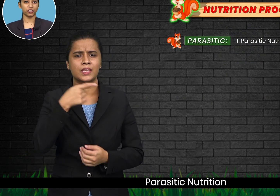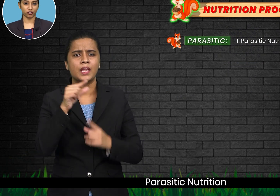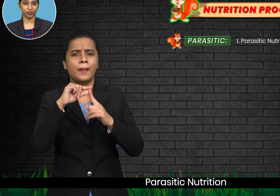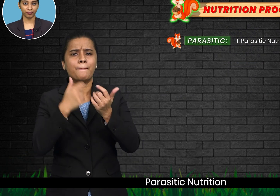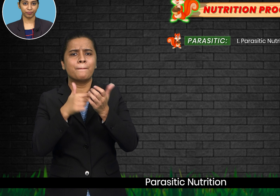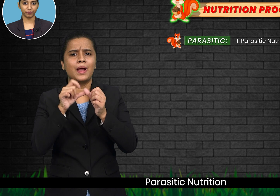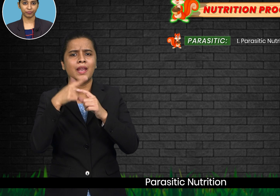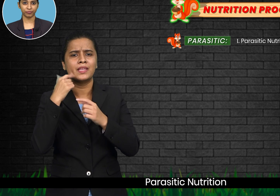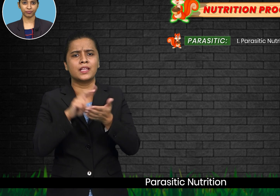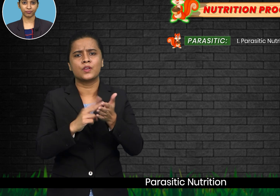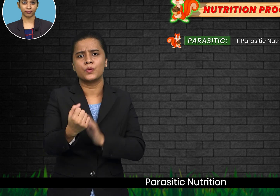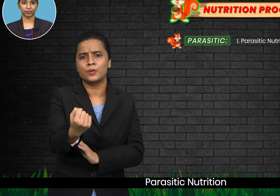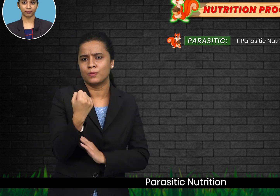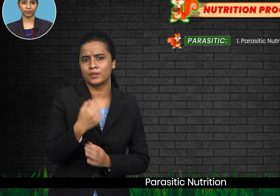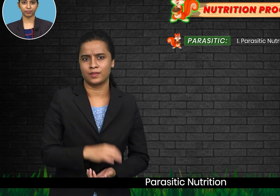nutrition.